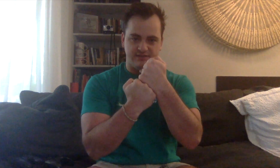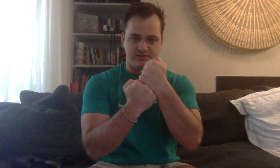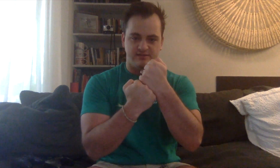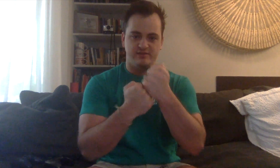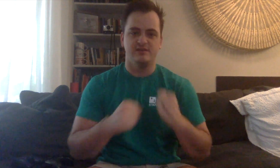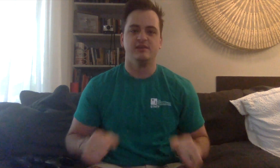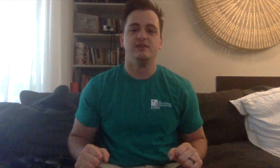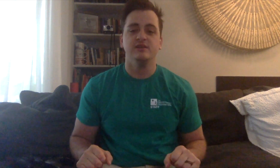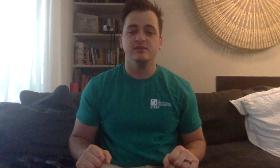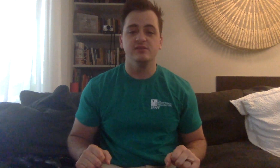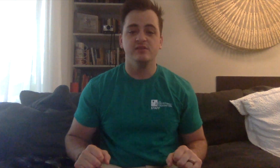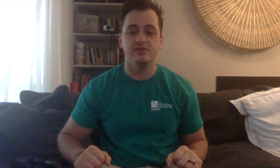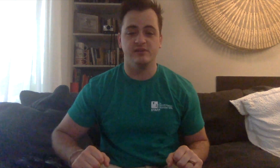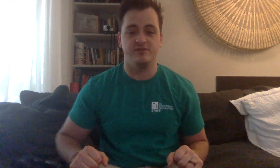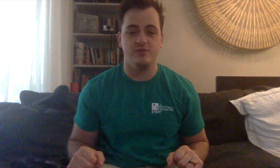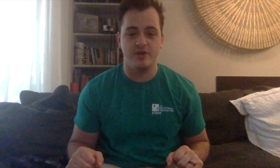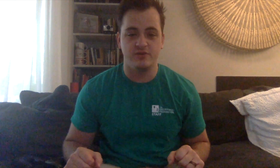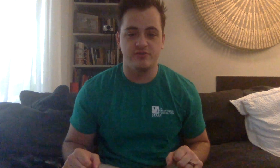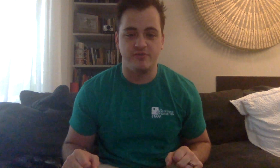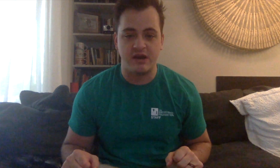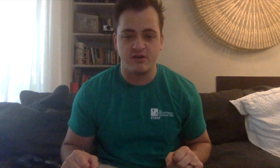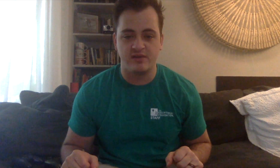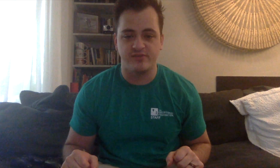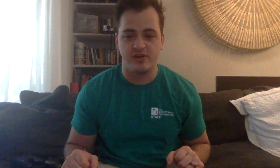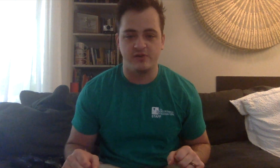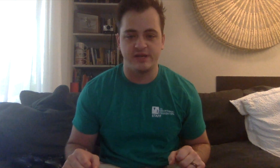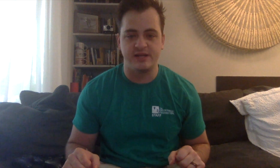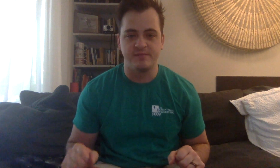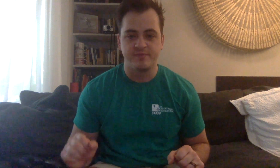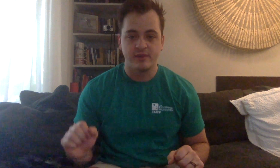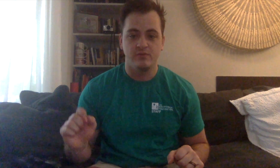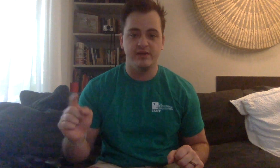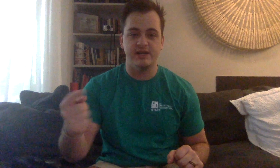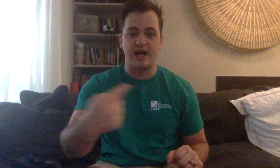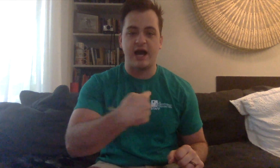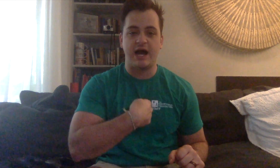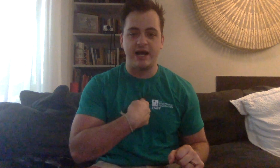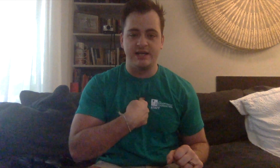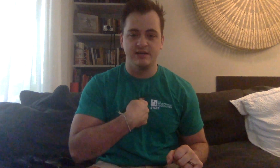allegiance. So let's do those very slowly. We get I